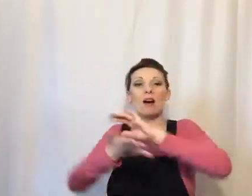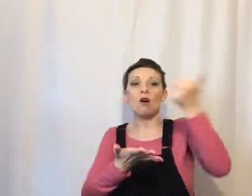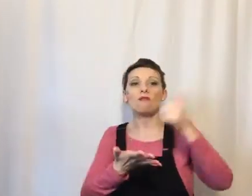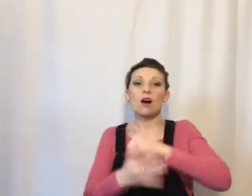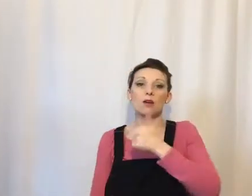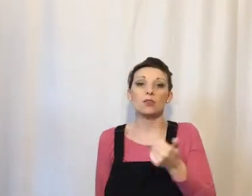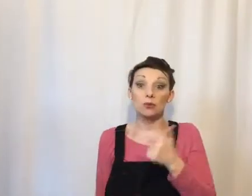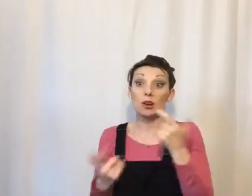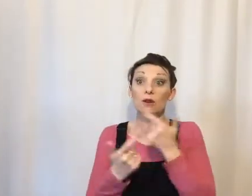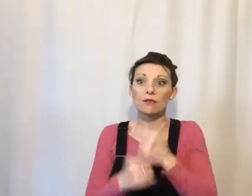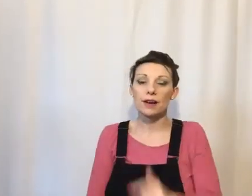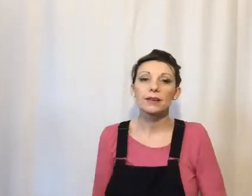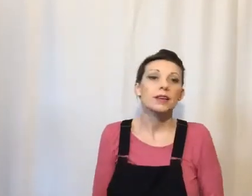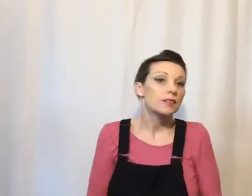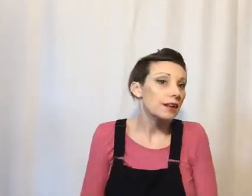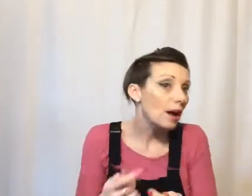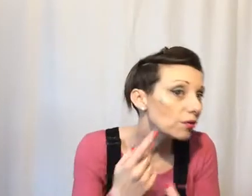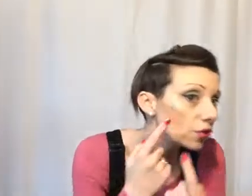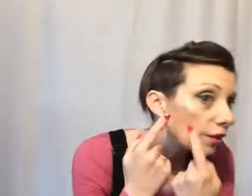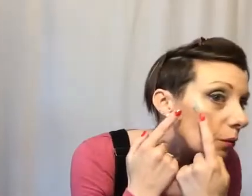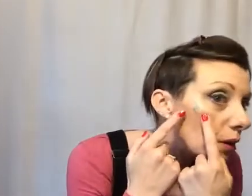off after was a lot of fun. So now I've just got this one, look.